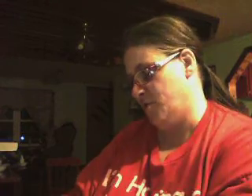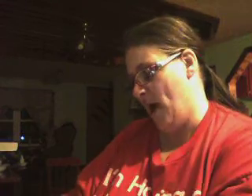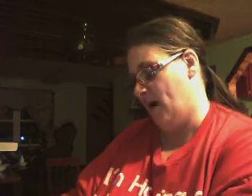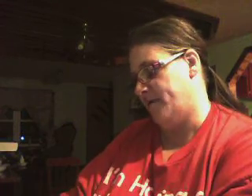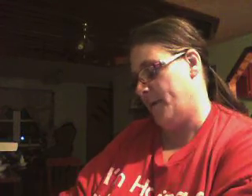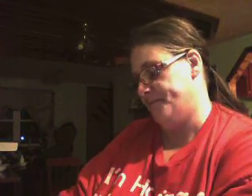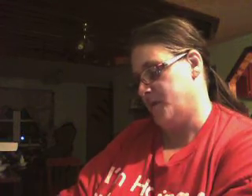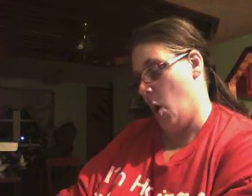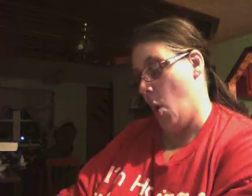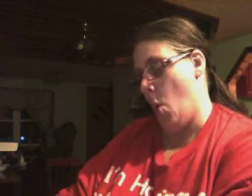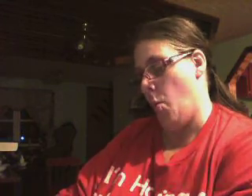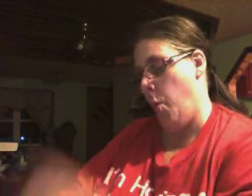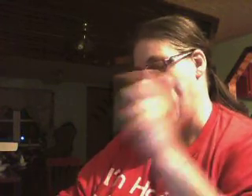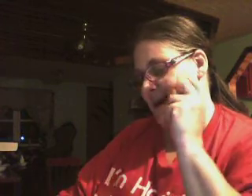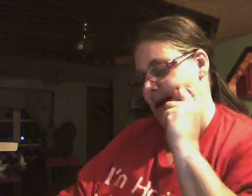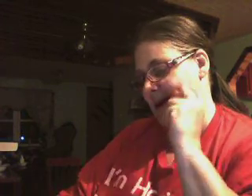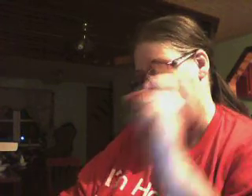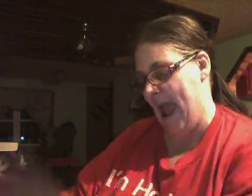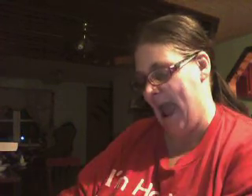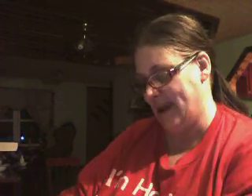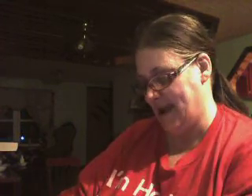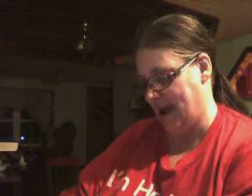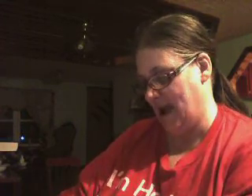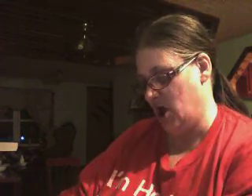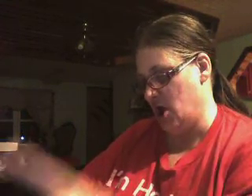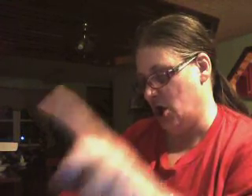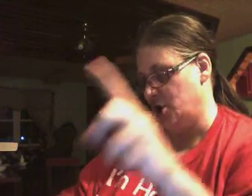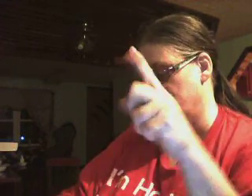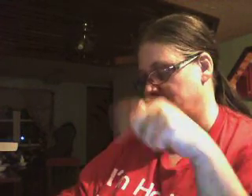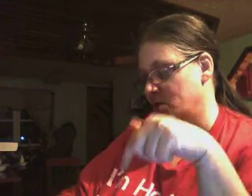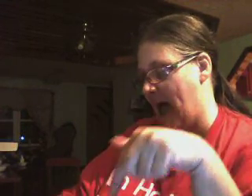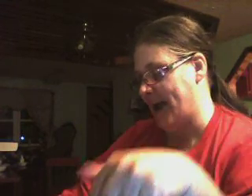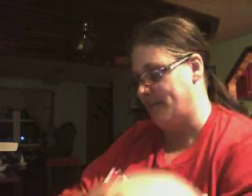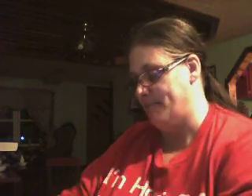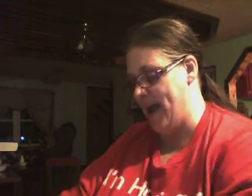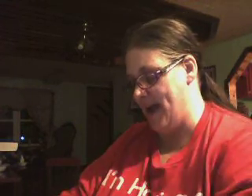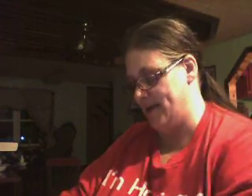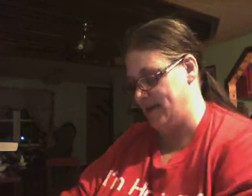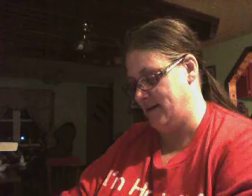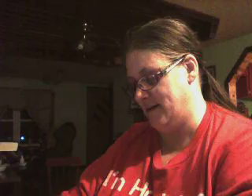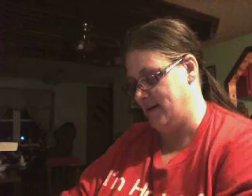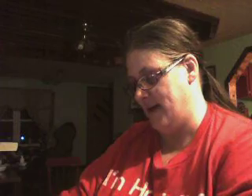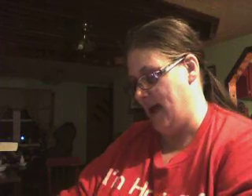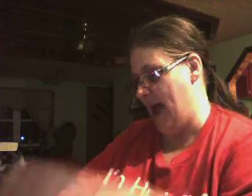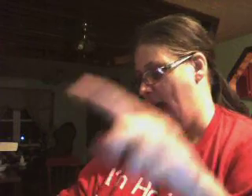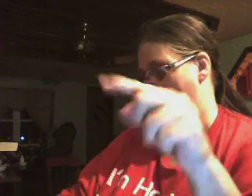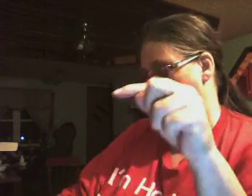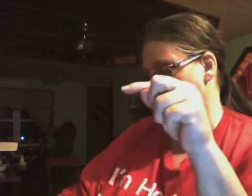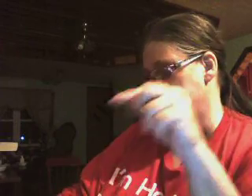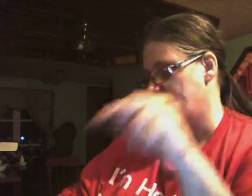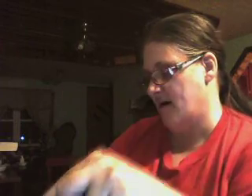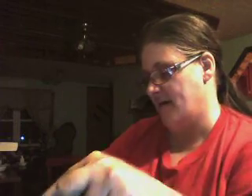Question 12. What candy do you like best out